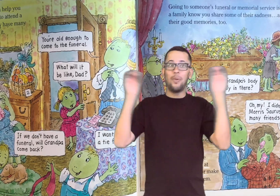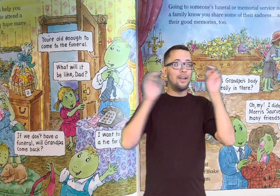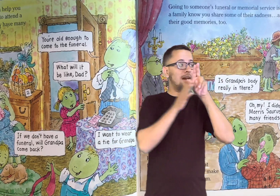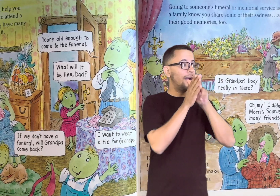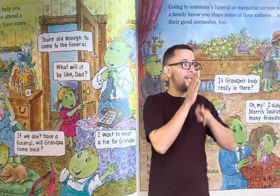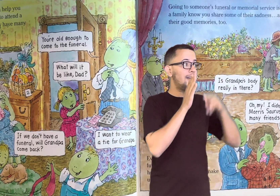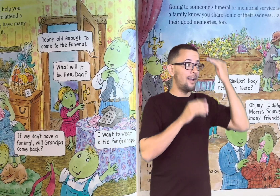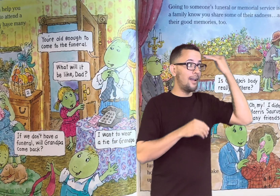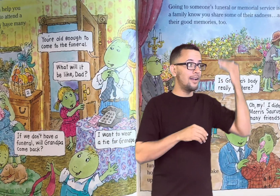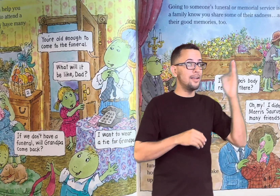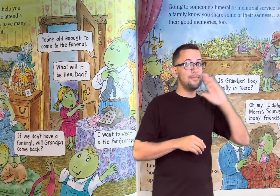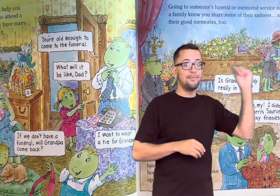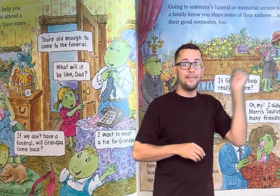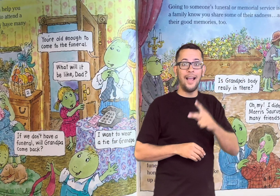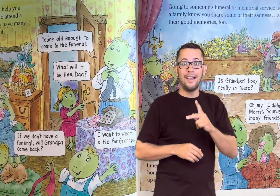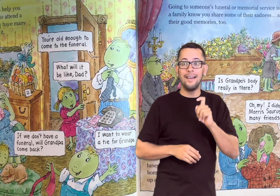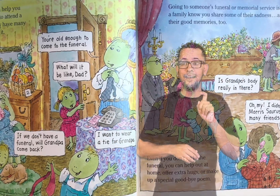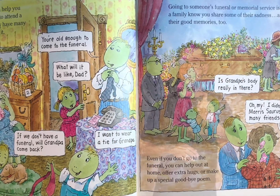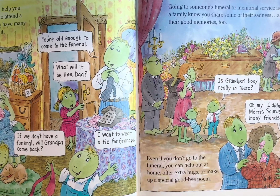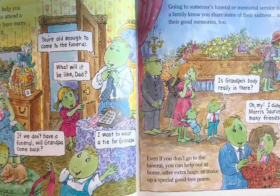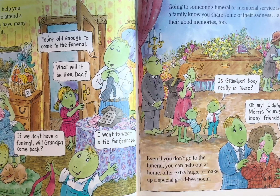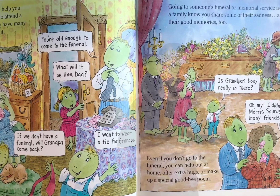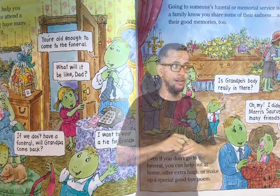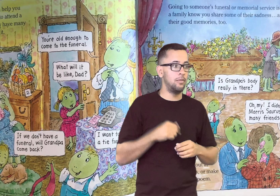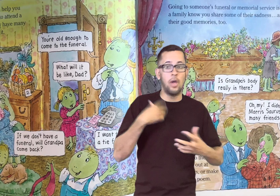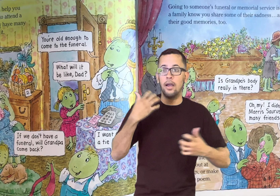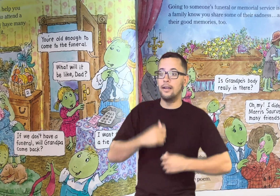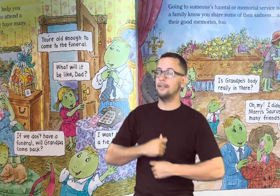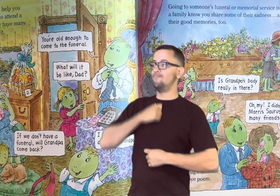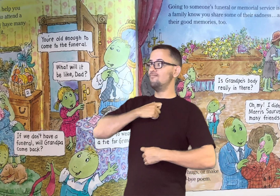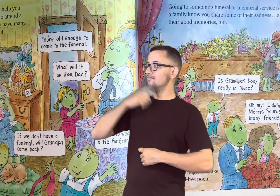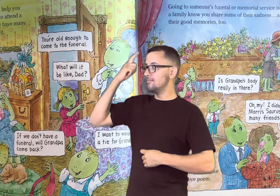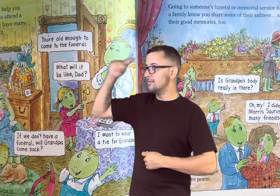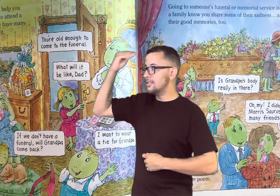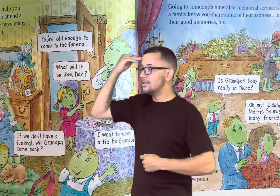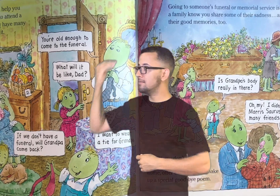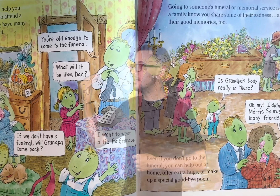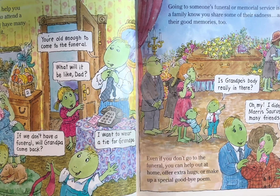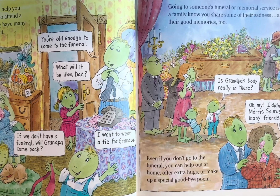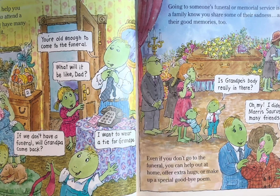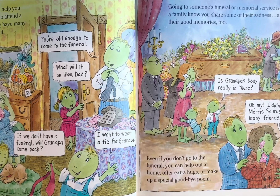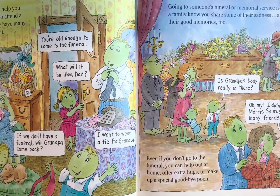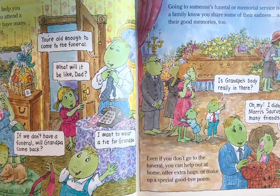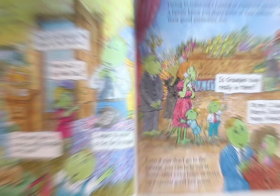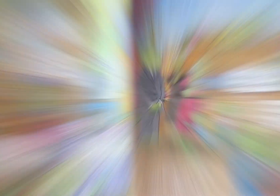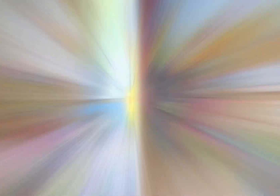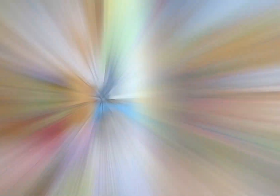If we don't have a funeral, will Grandpa come back? I want to wear a tie for Grandpa.